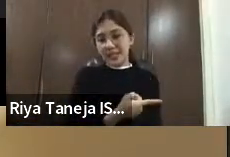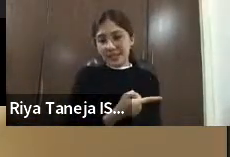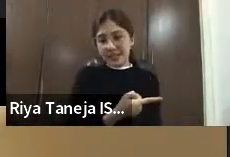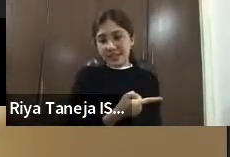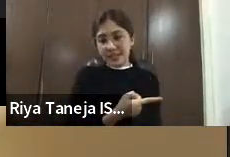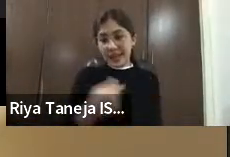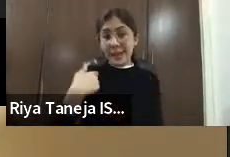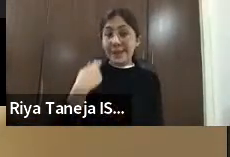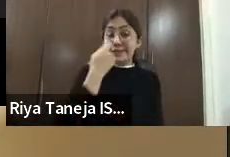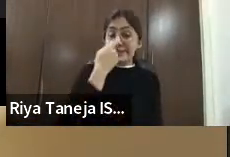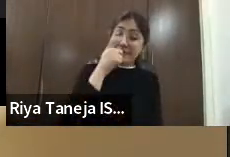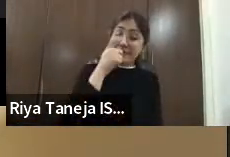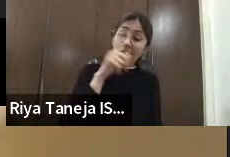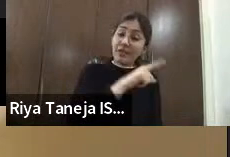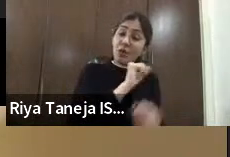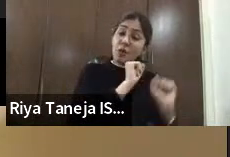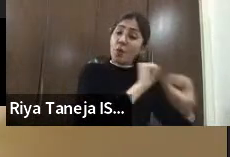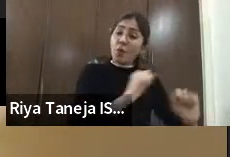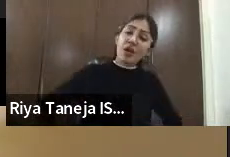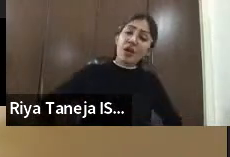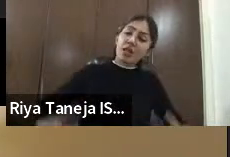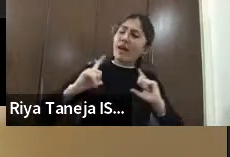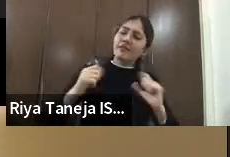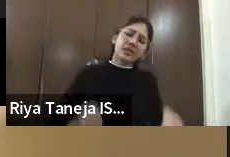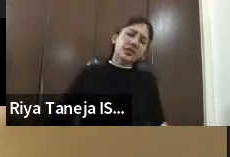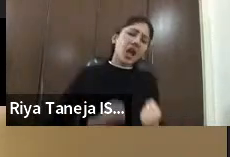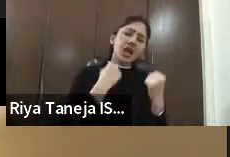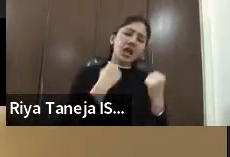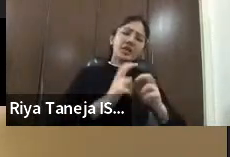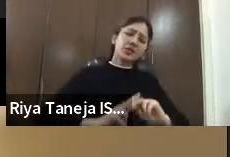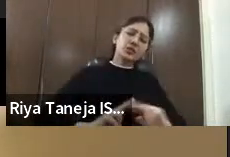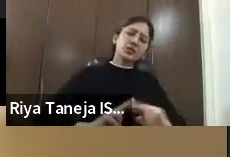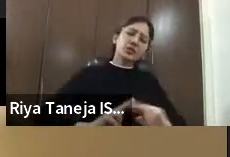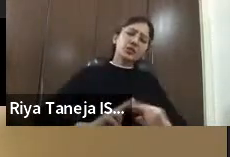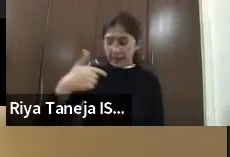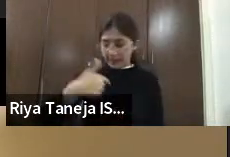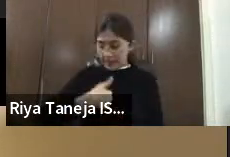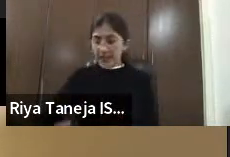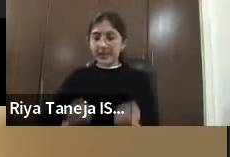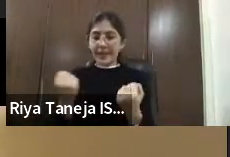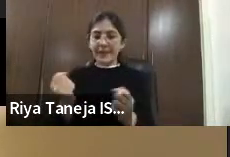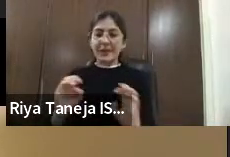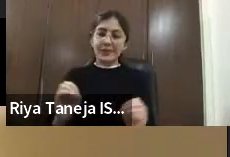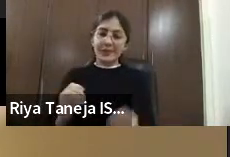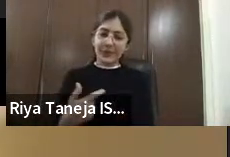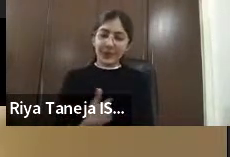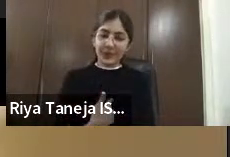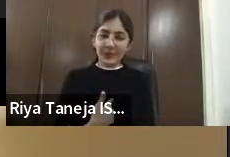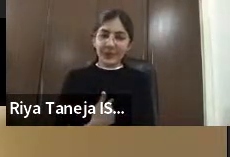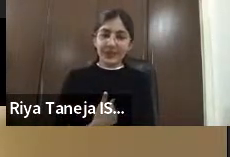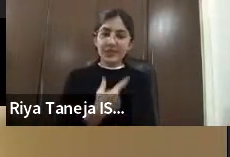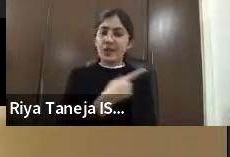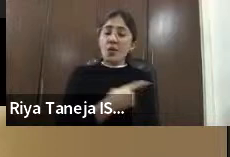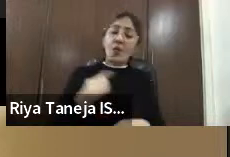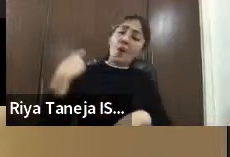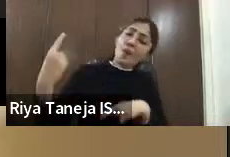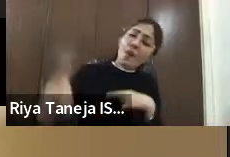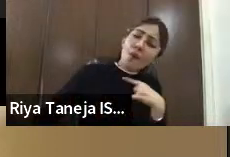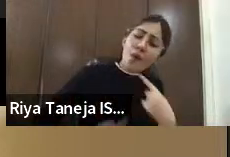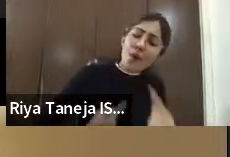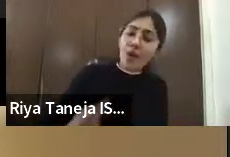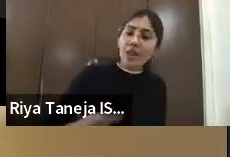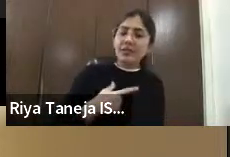own life goals and career so that I don't have to sacrifice mine. He always made me believe